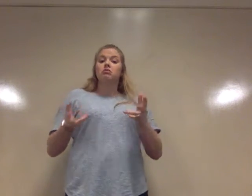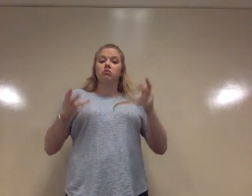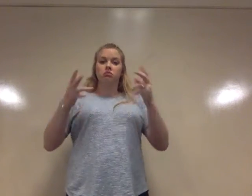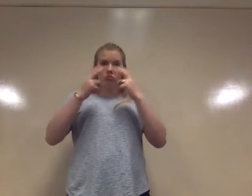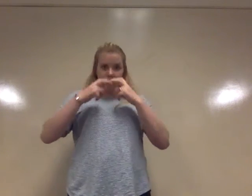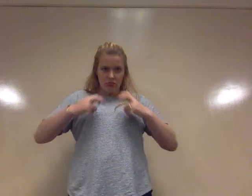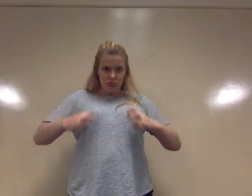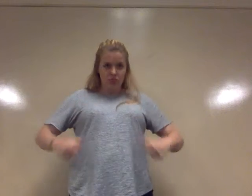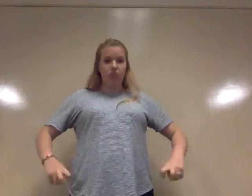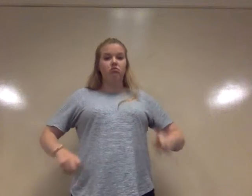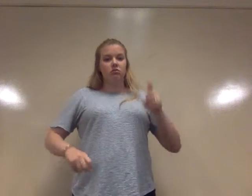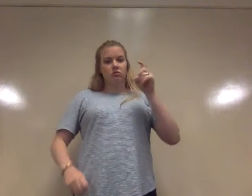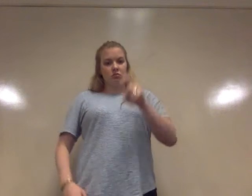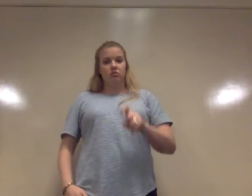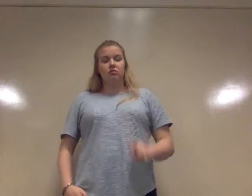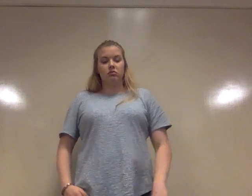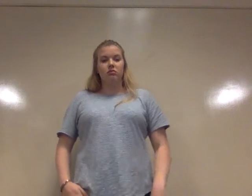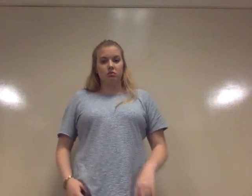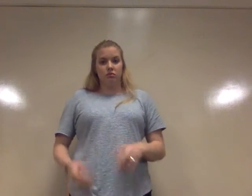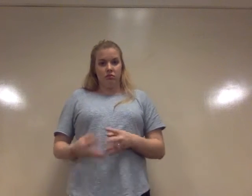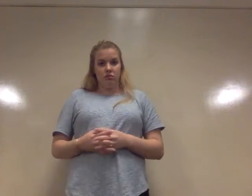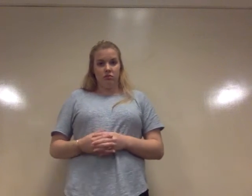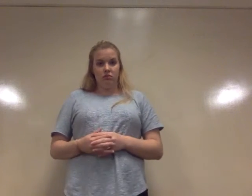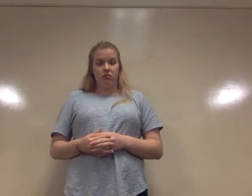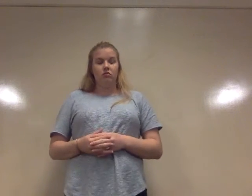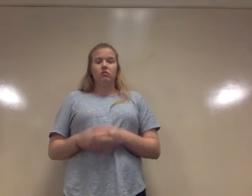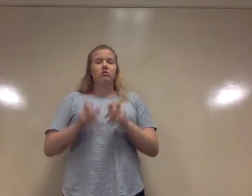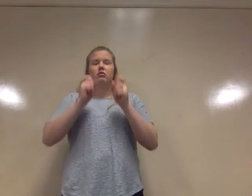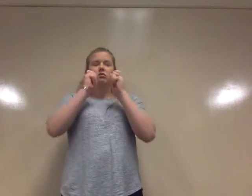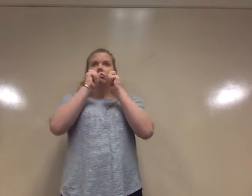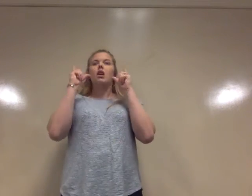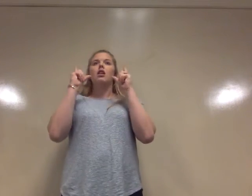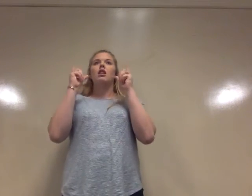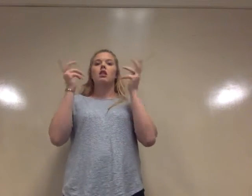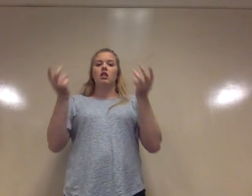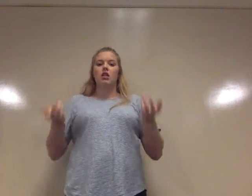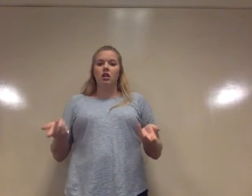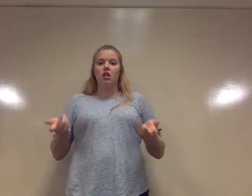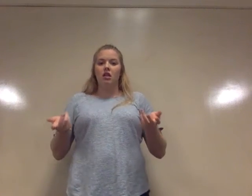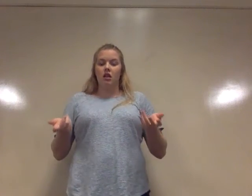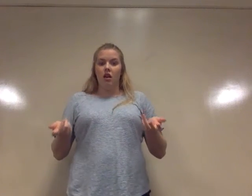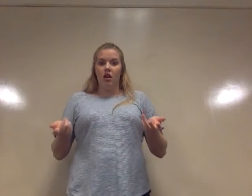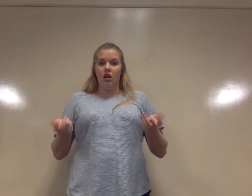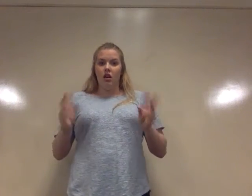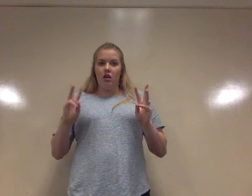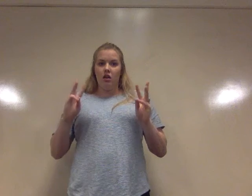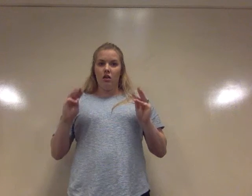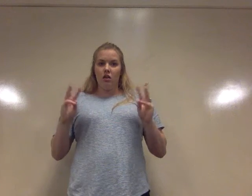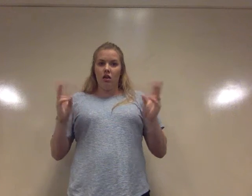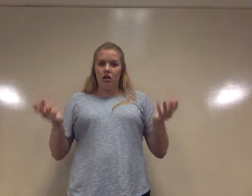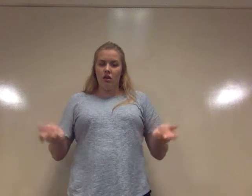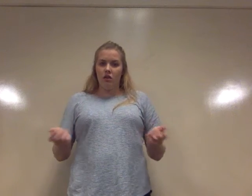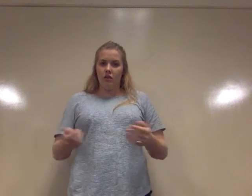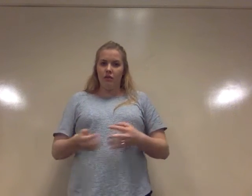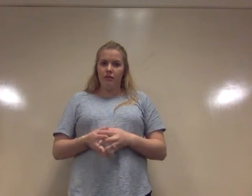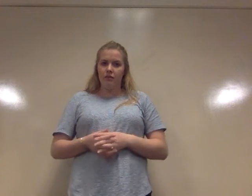When Dr. Lederman gave me the results, it was a real wake-up call. I gotta say, I'm kind of shocked. I'm really worried about